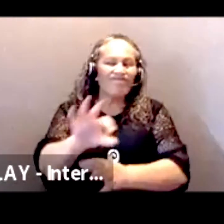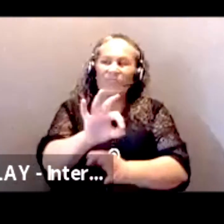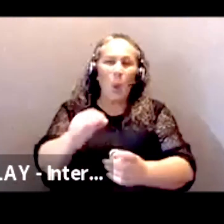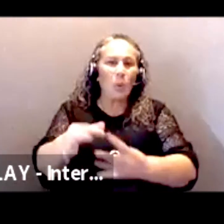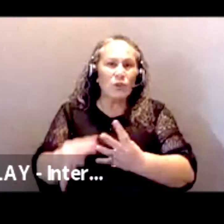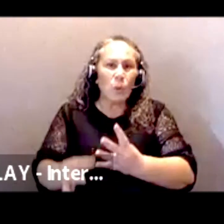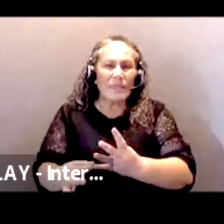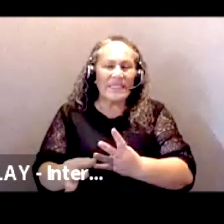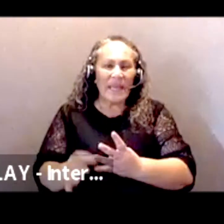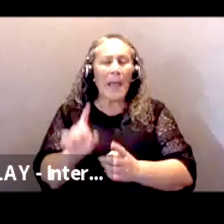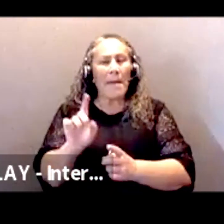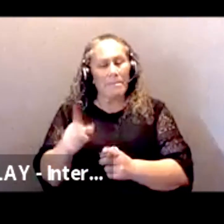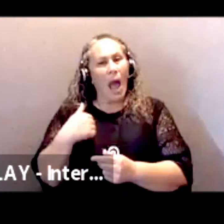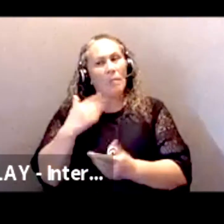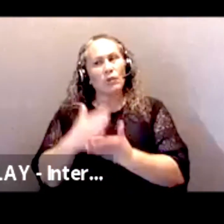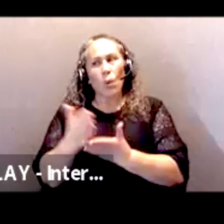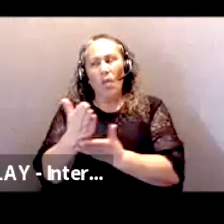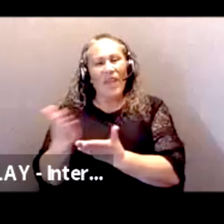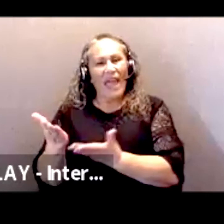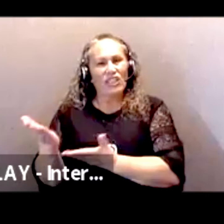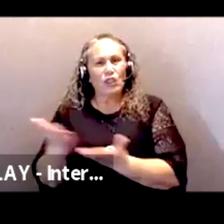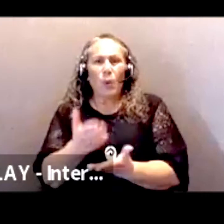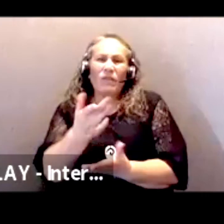best, even though obviously everybody should.